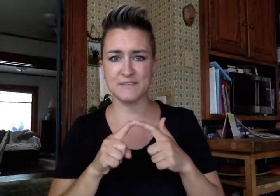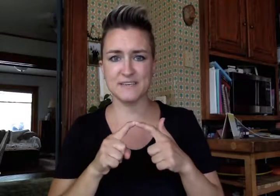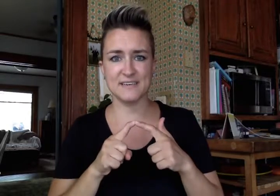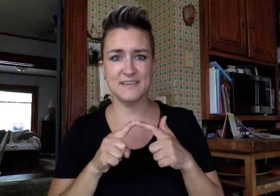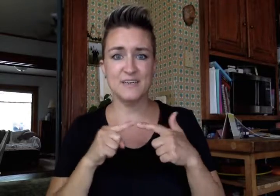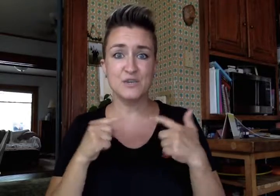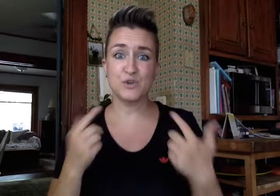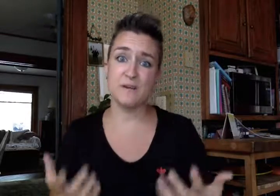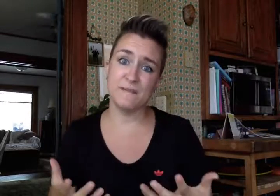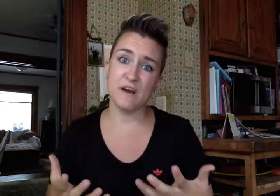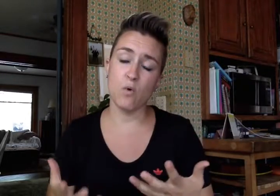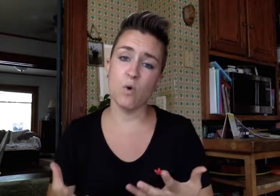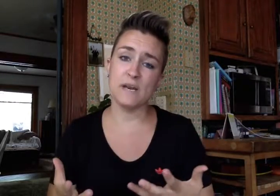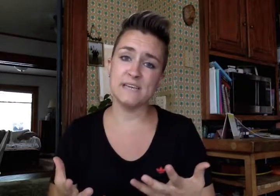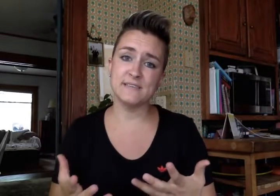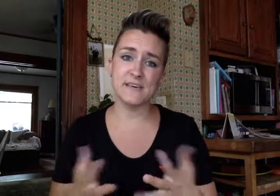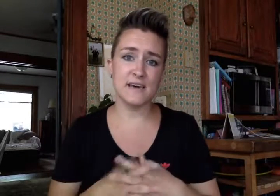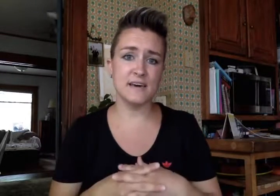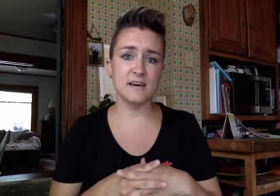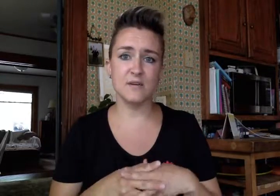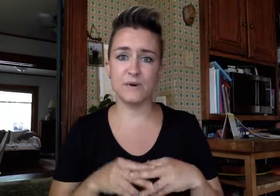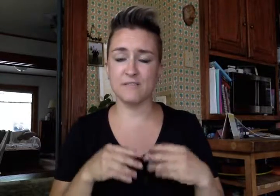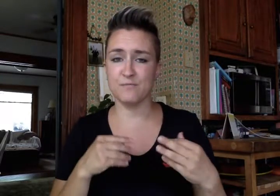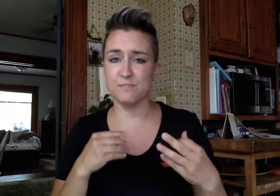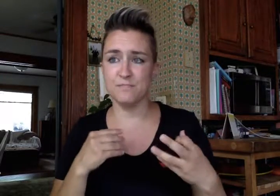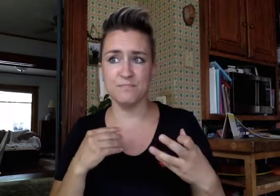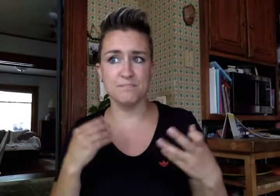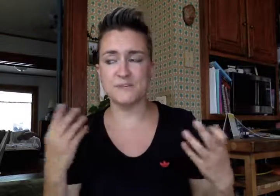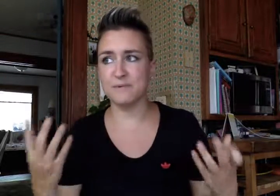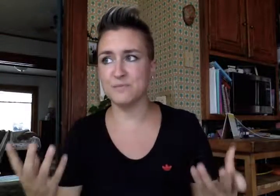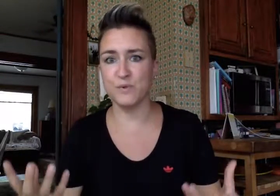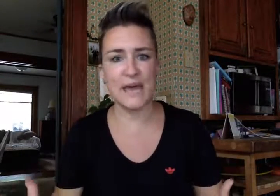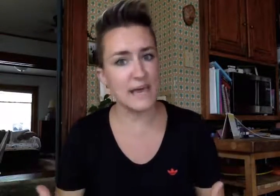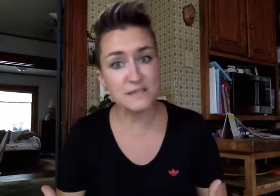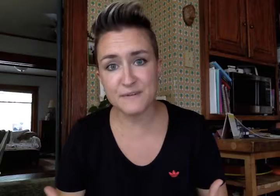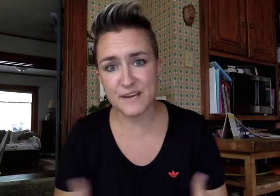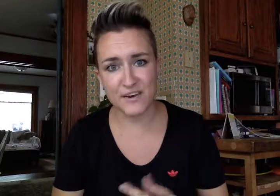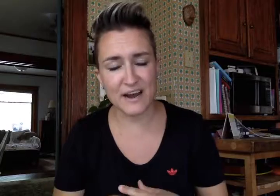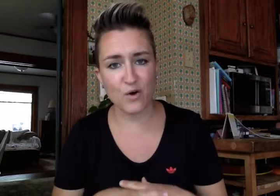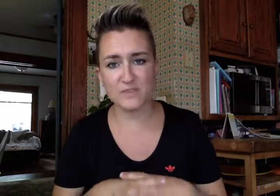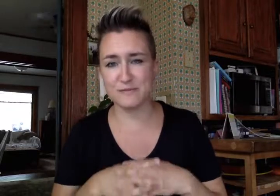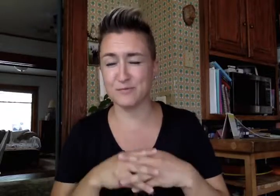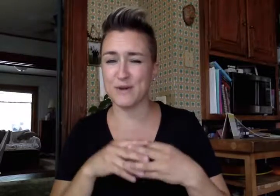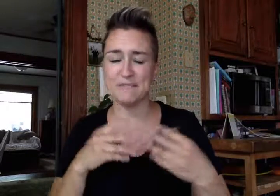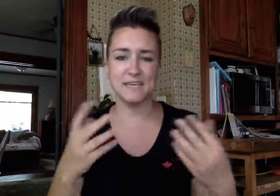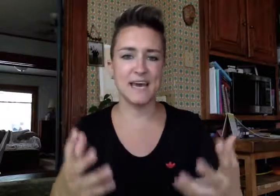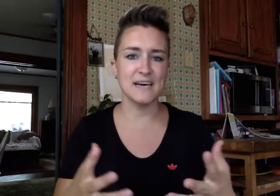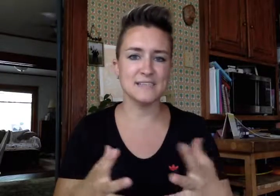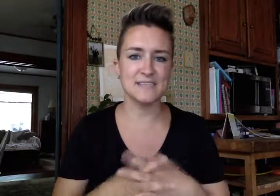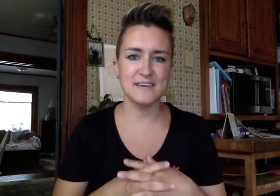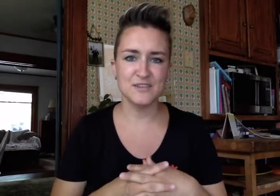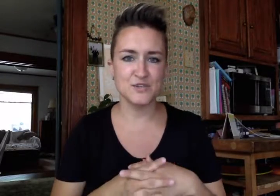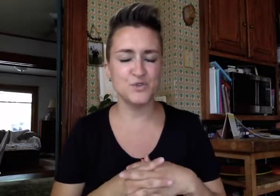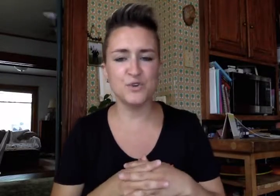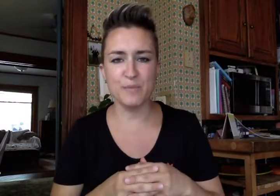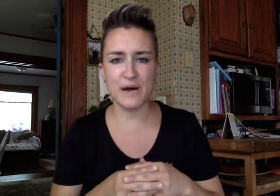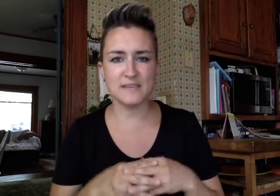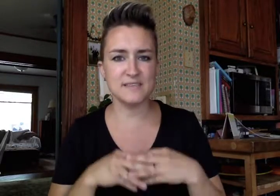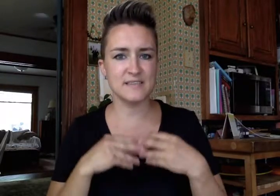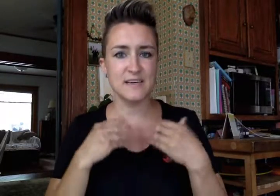to try to figure out what he's saying. Sometimes we can't figure it out. Sometimes we have to guess. Just do your best.